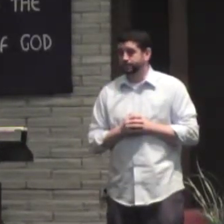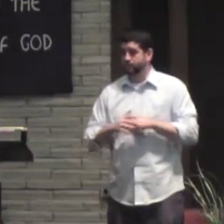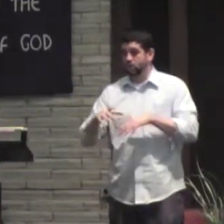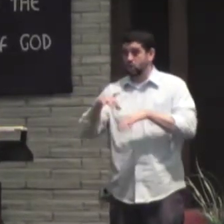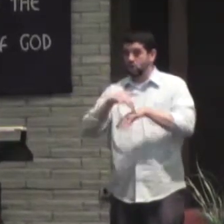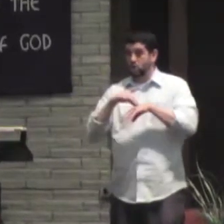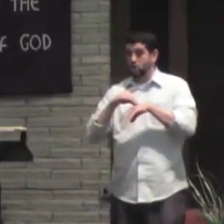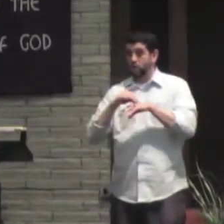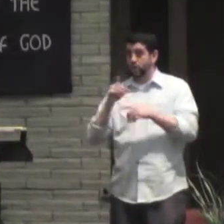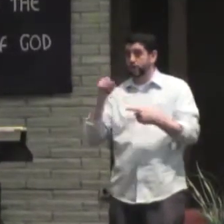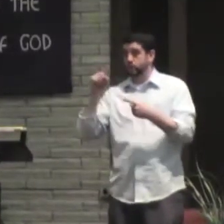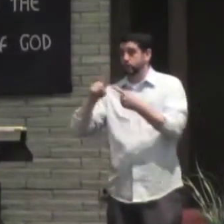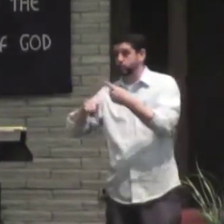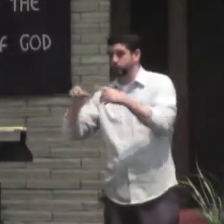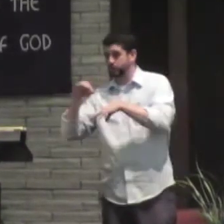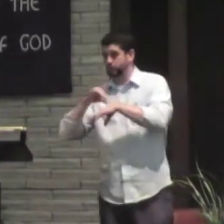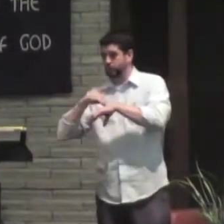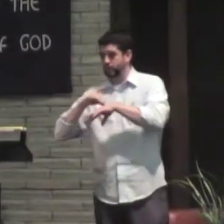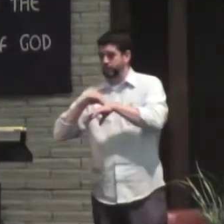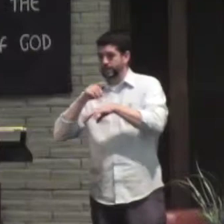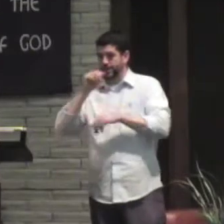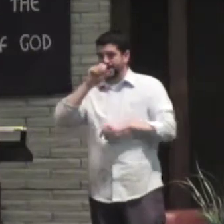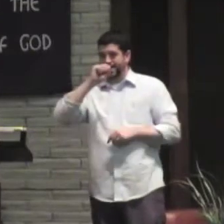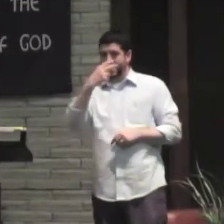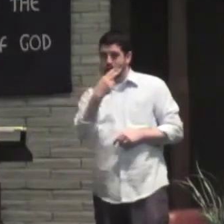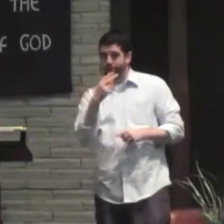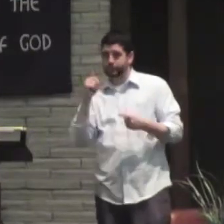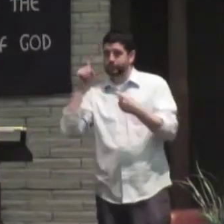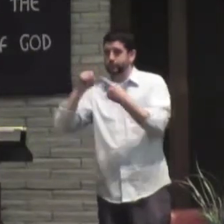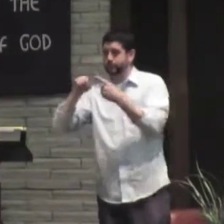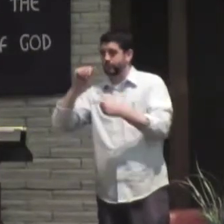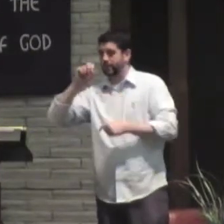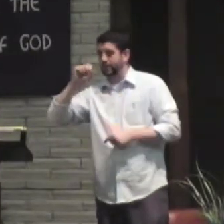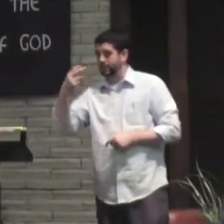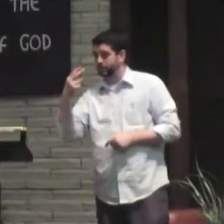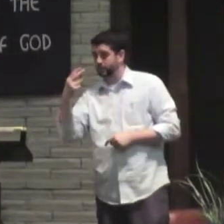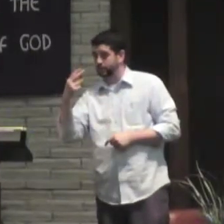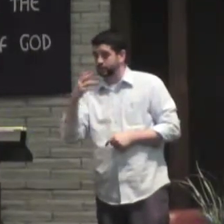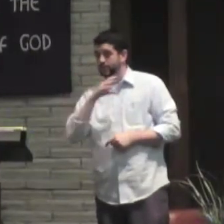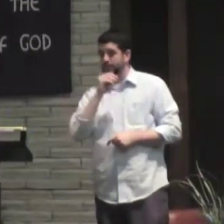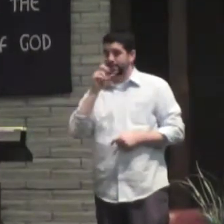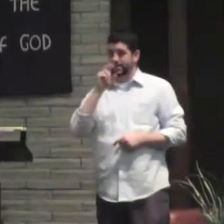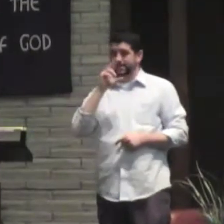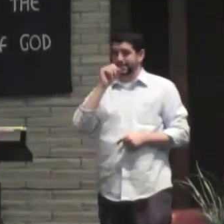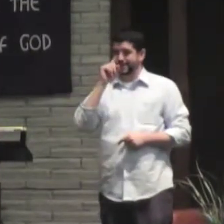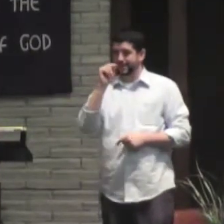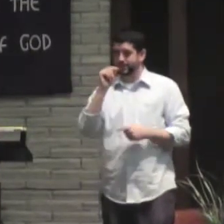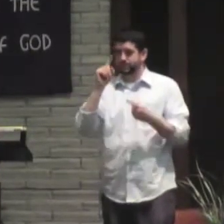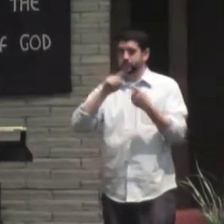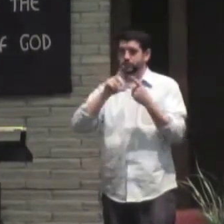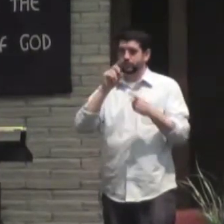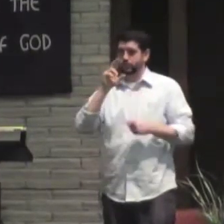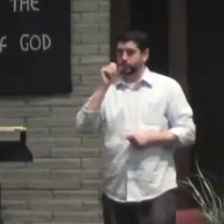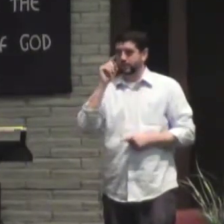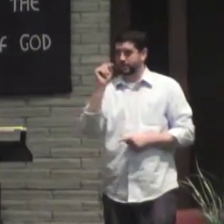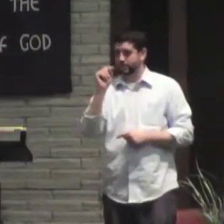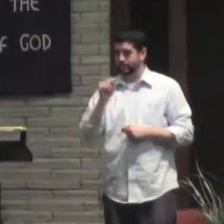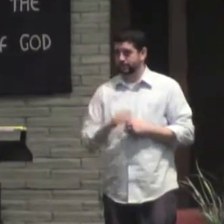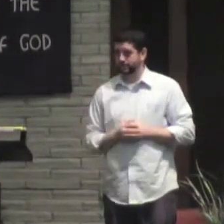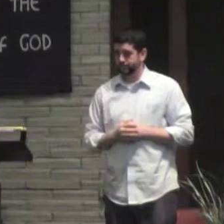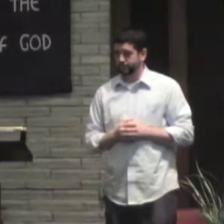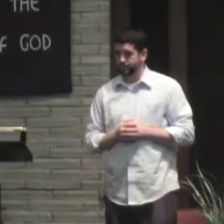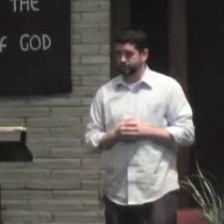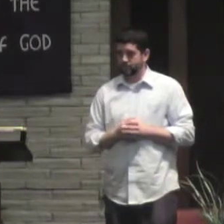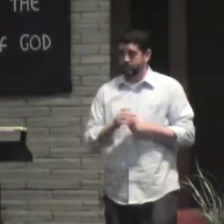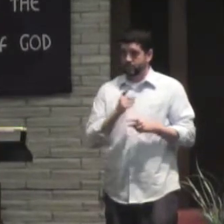Earth to earth, ashes to ashes, and dust to dust.